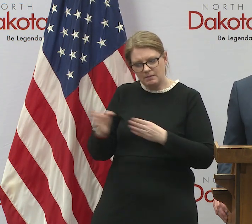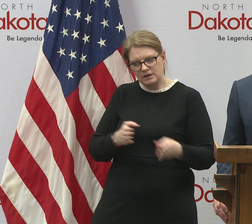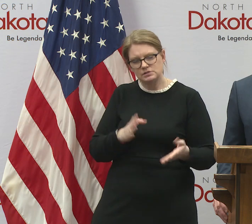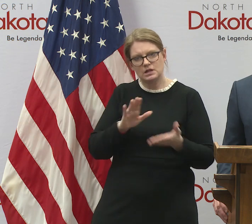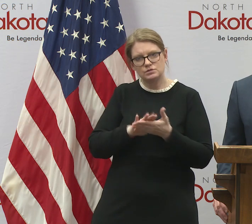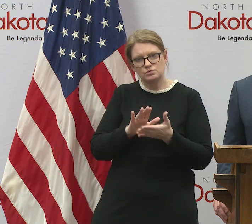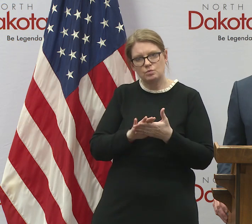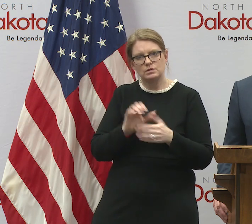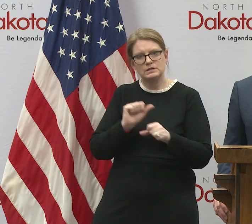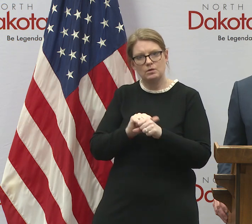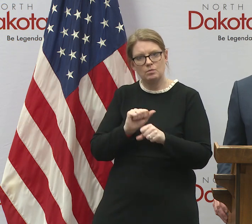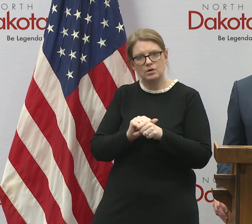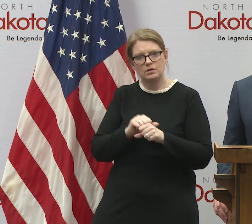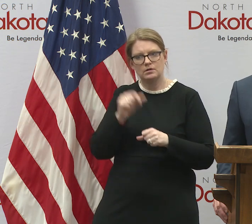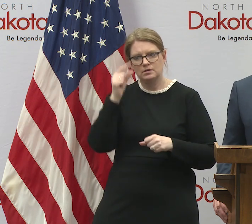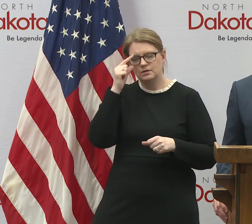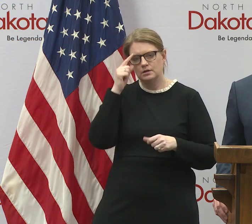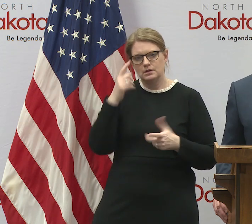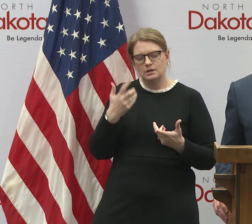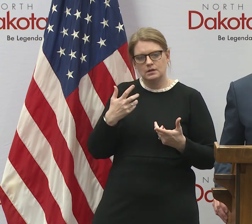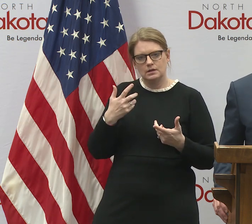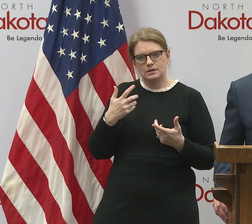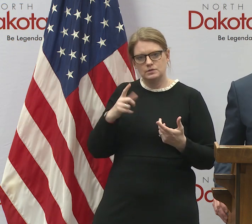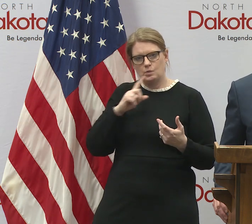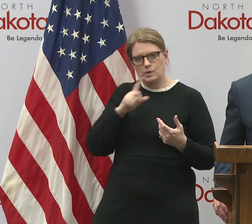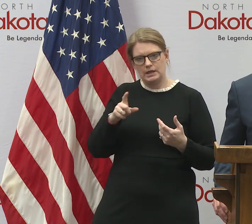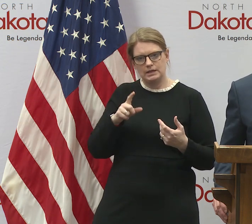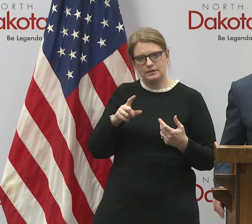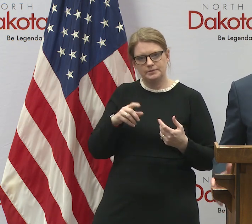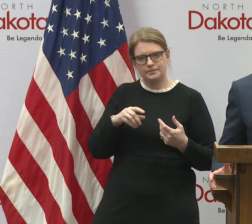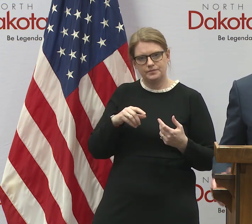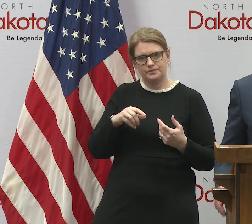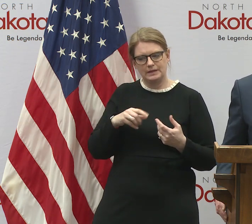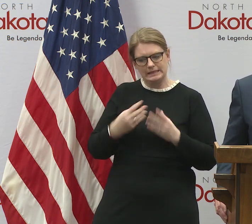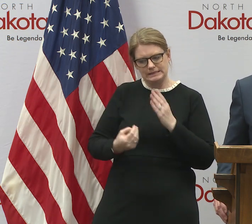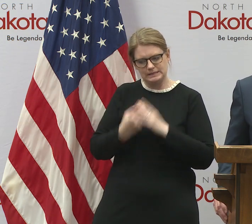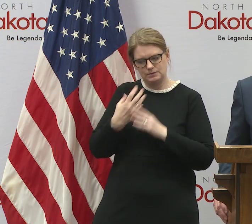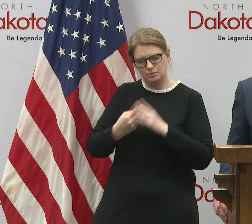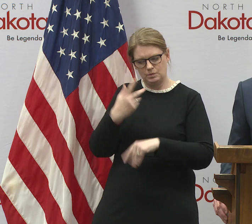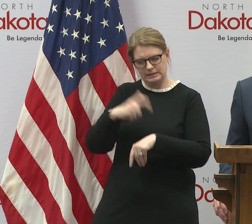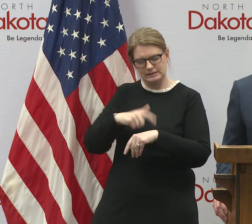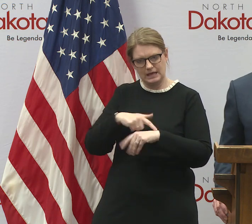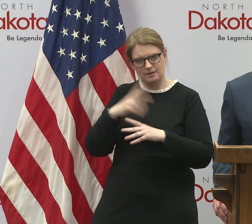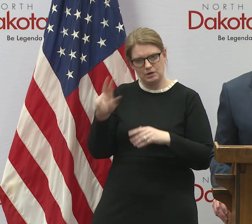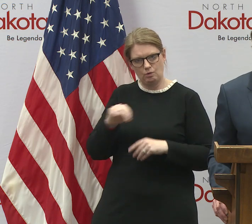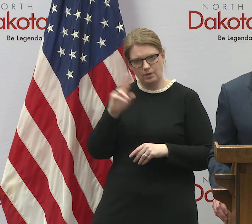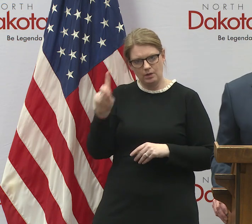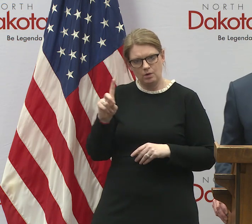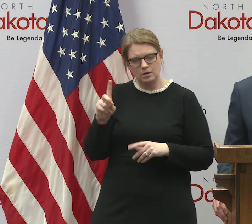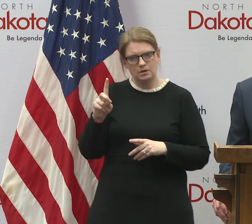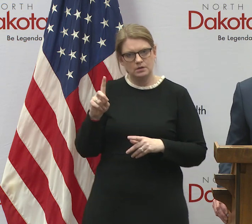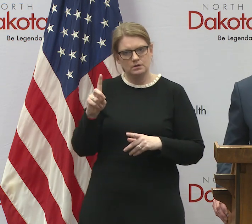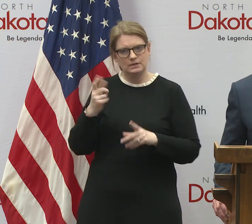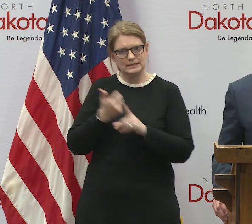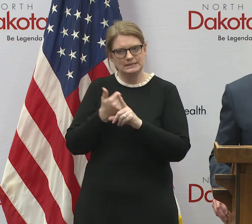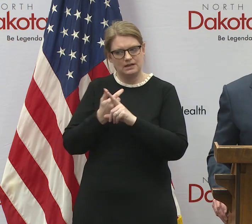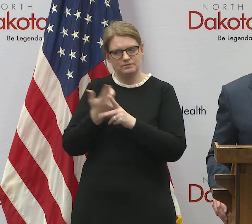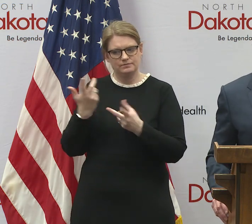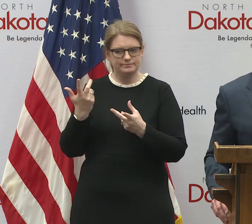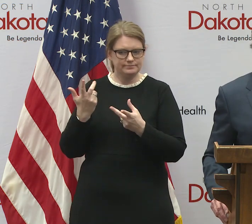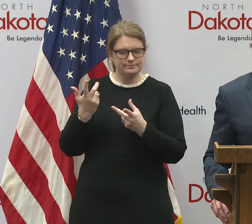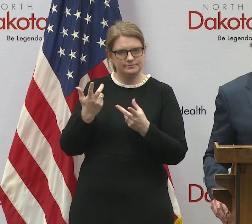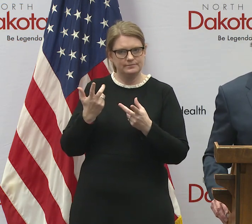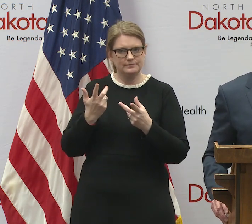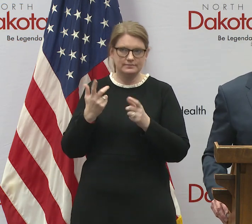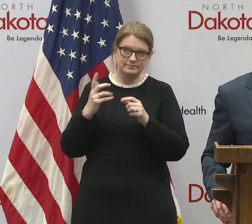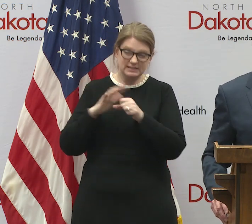work, it's a time of springtime in North Dakota, which is traditionally sometimes has been a time